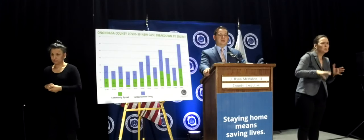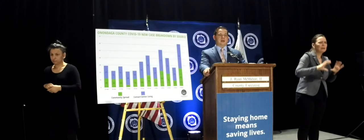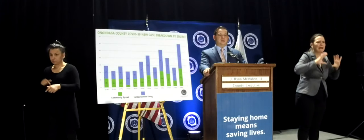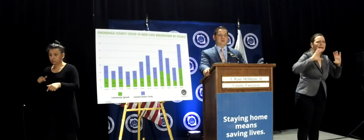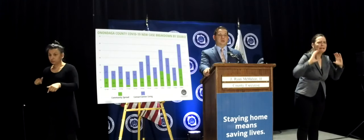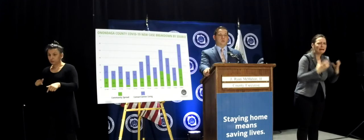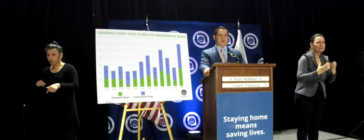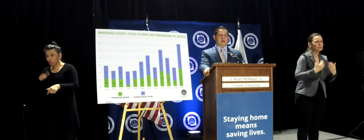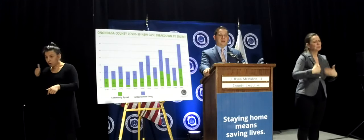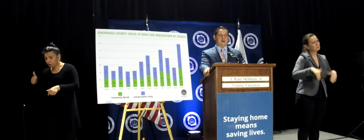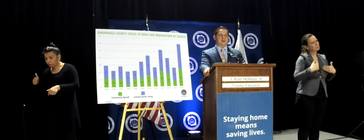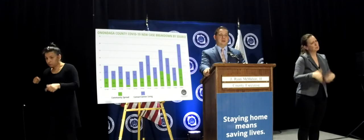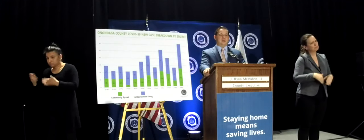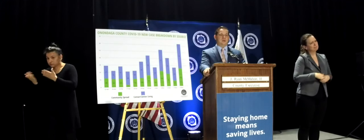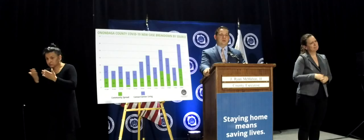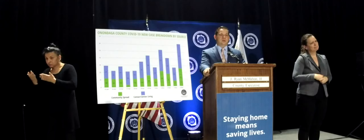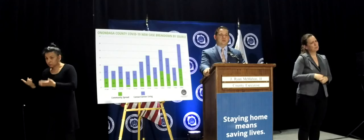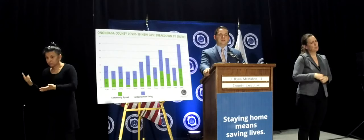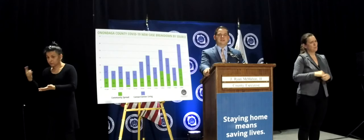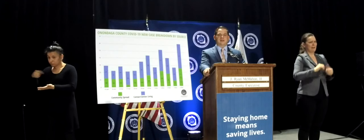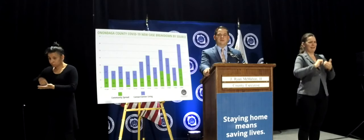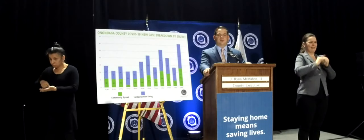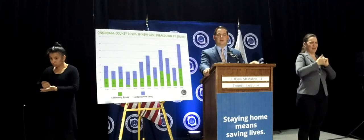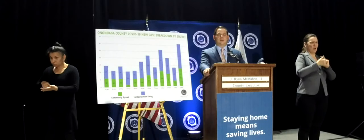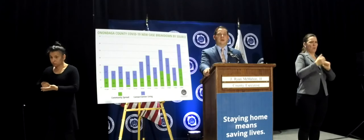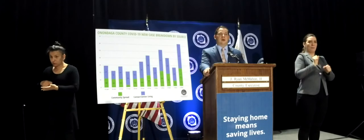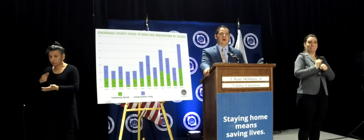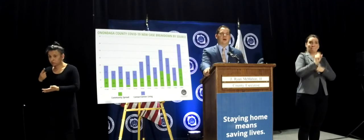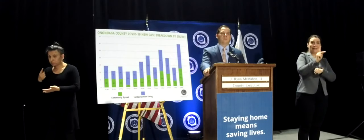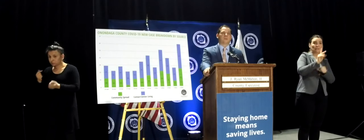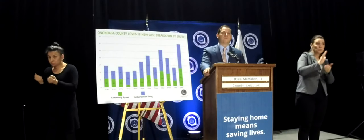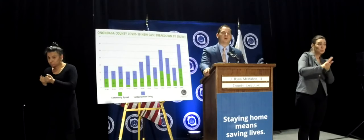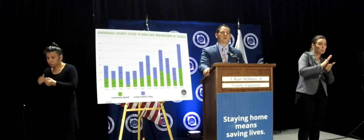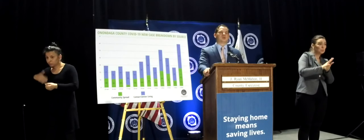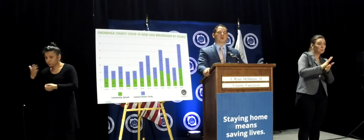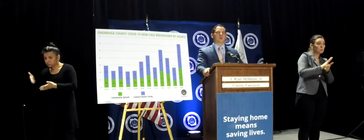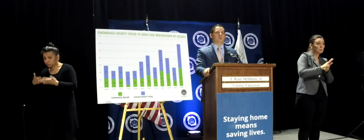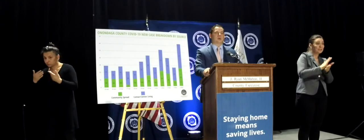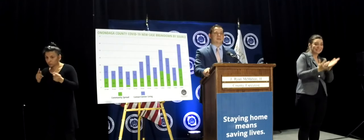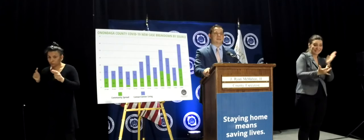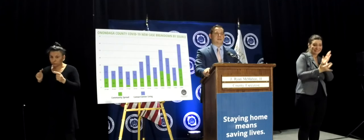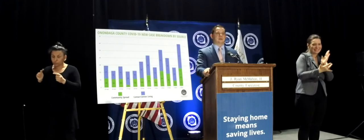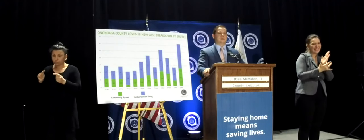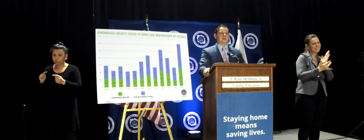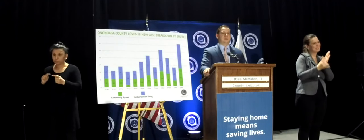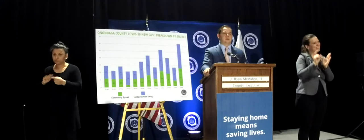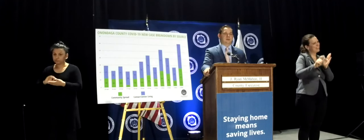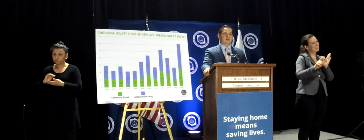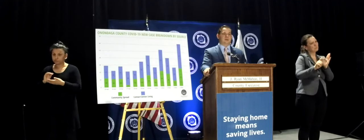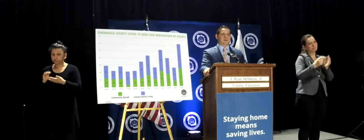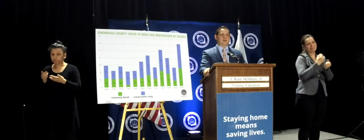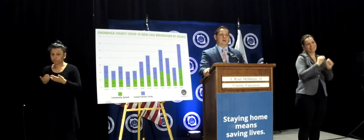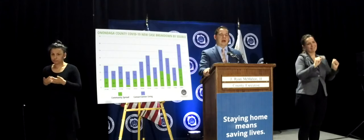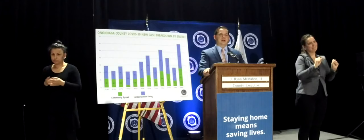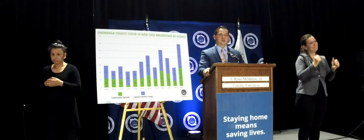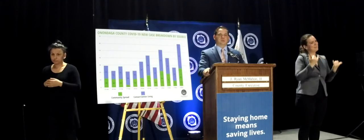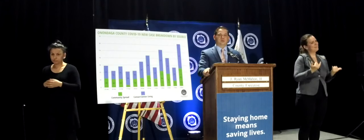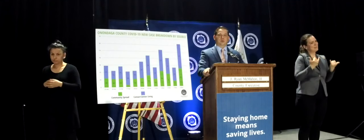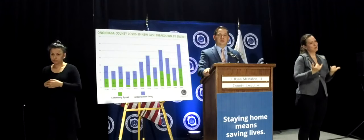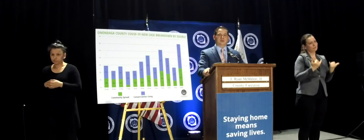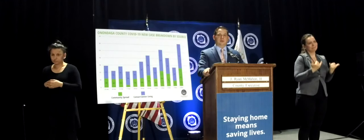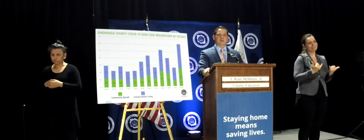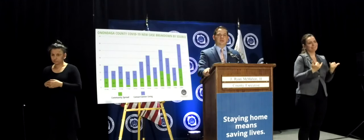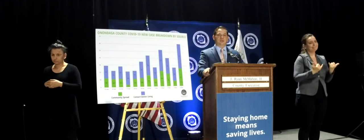use technology in a way that you can do it safely. But there's no replacing the